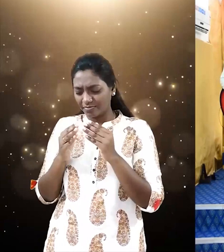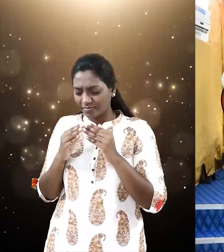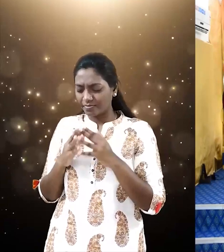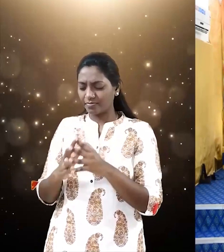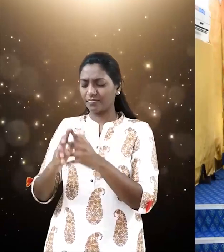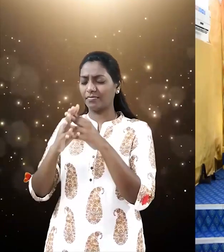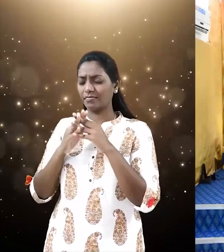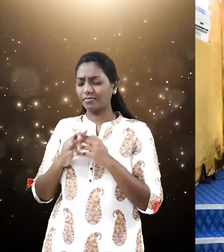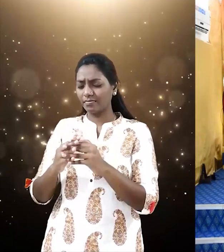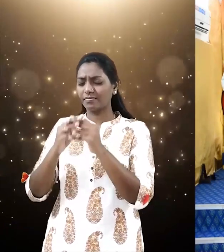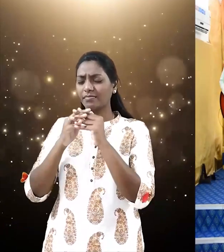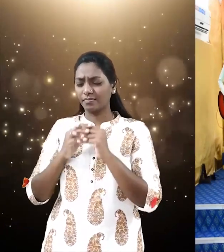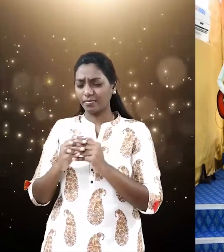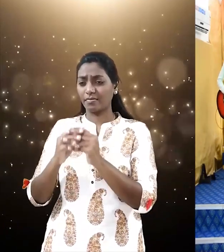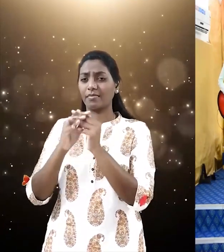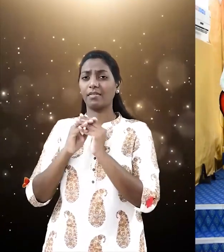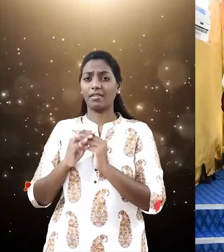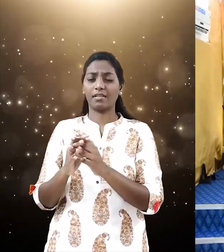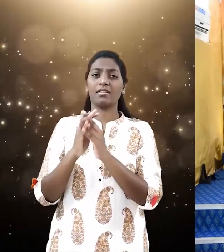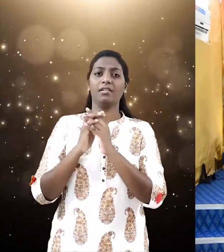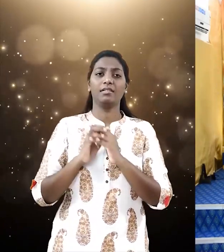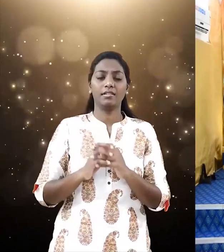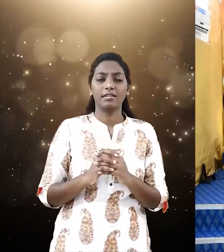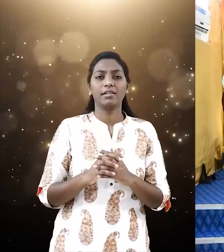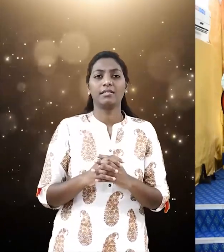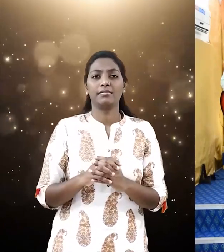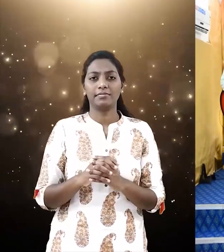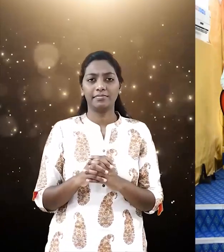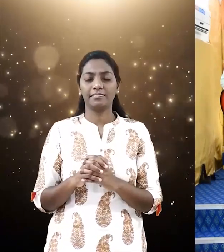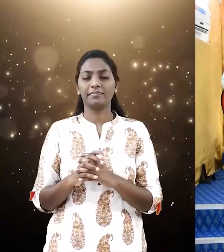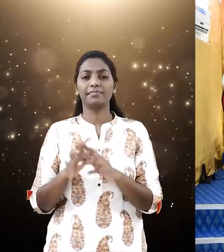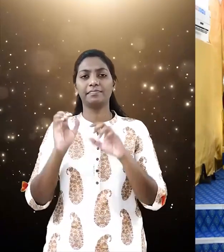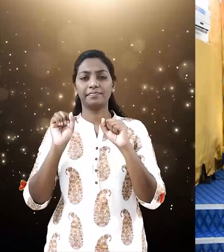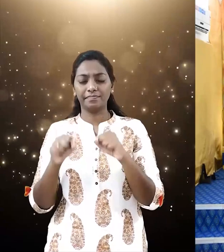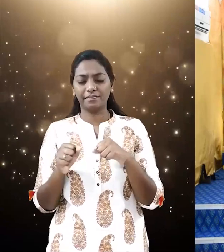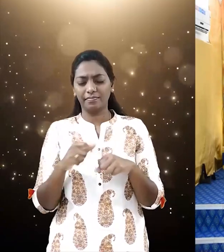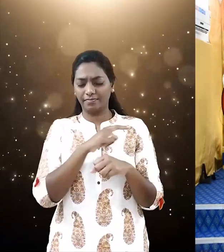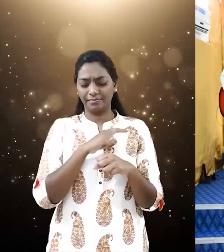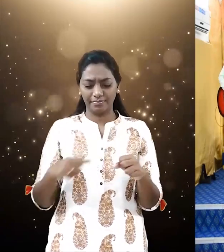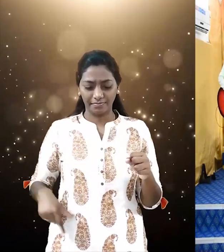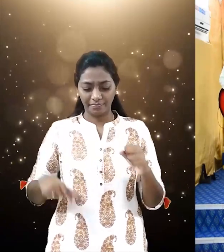throne. In adoration, we bow before your